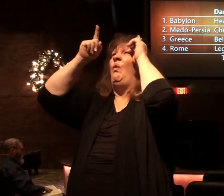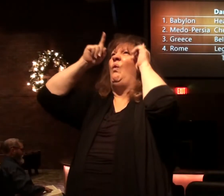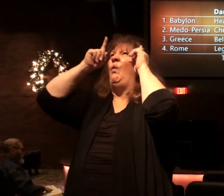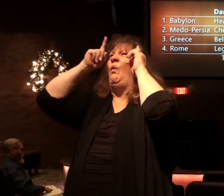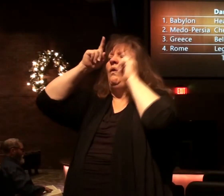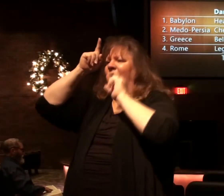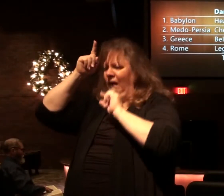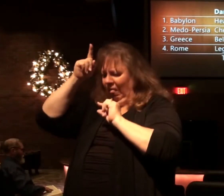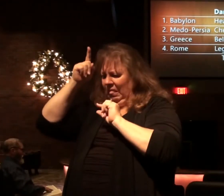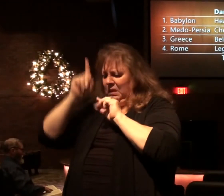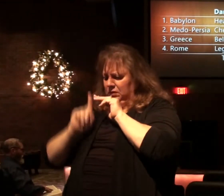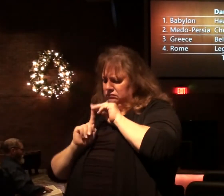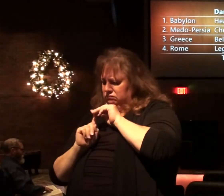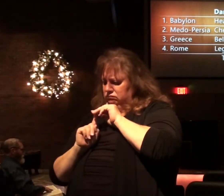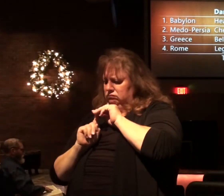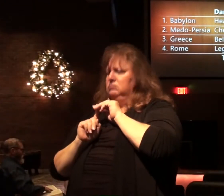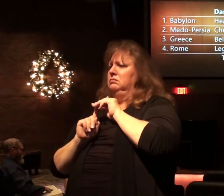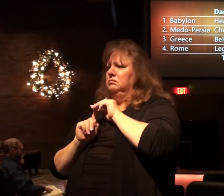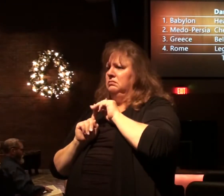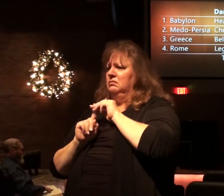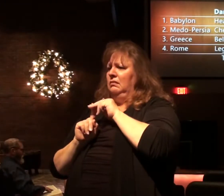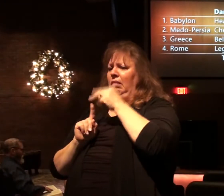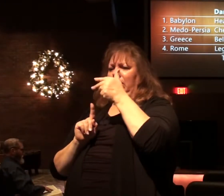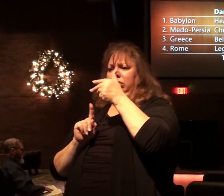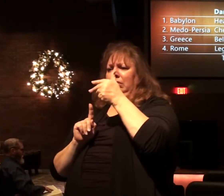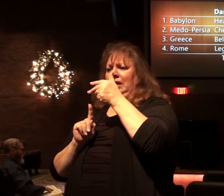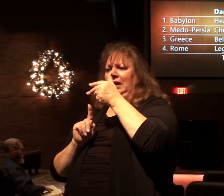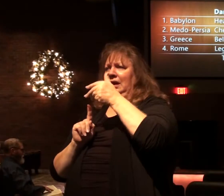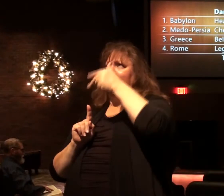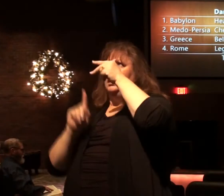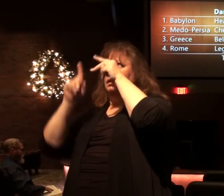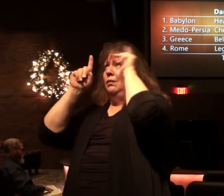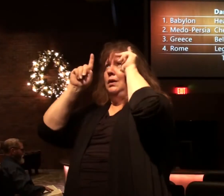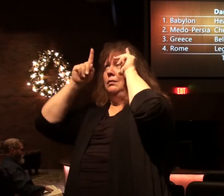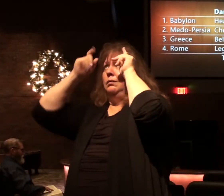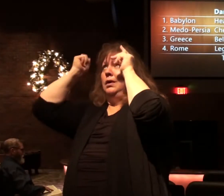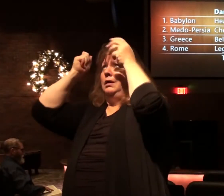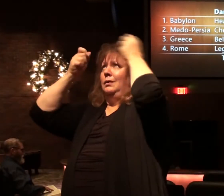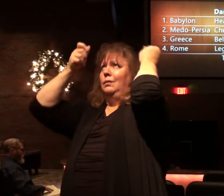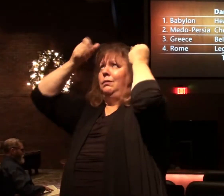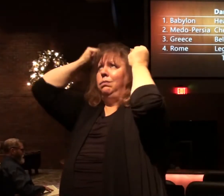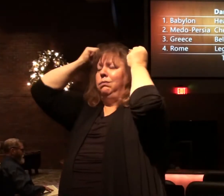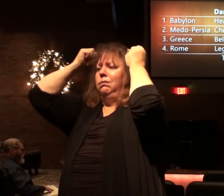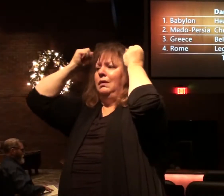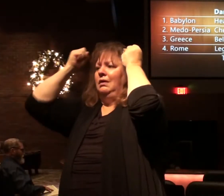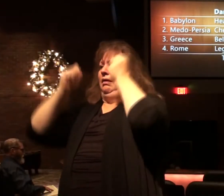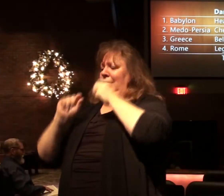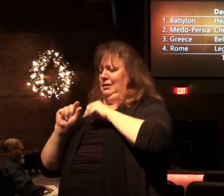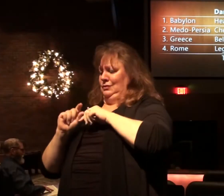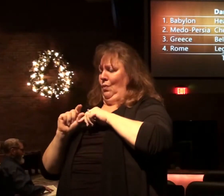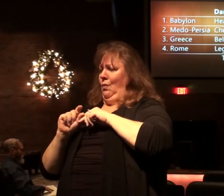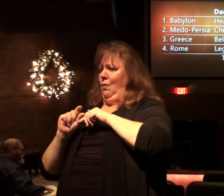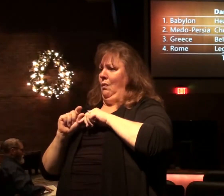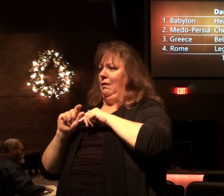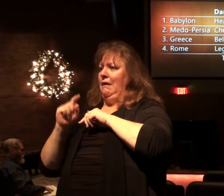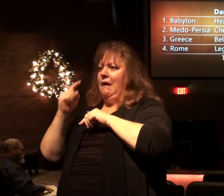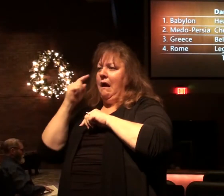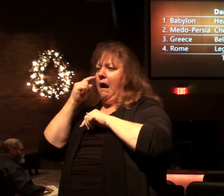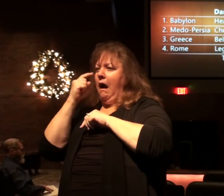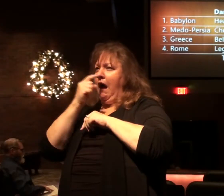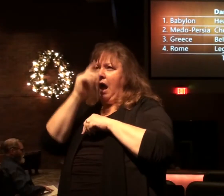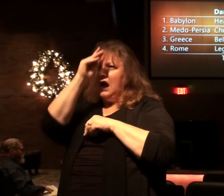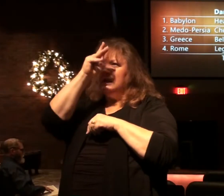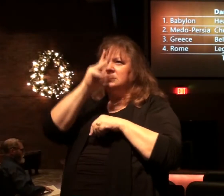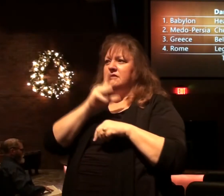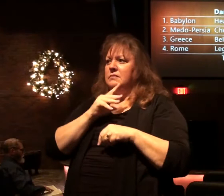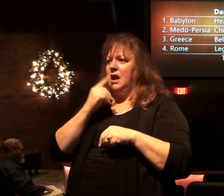horn, a little one, came up among them. 3 of the first were pulled out by the roots. And behold, this horn possessed the eyes of a man and a